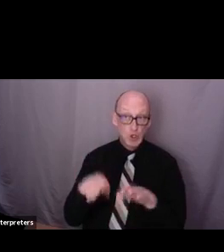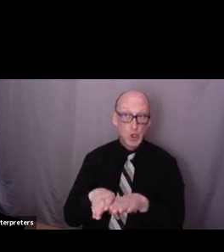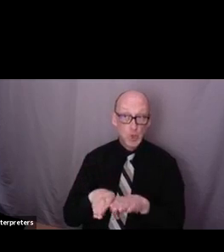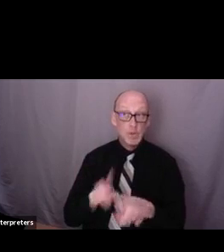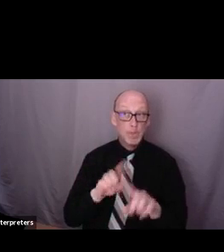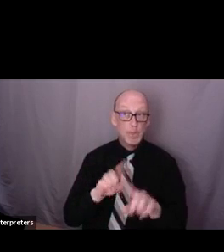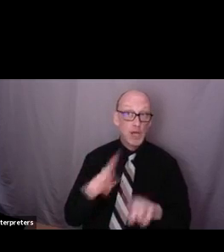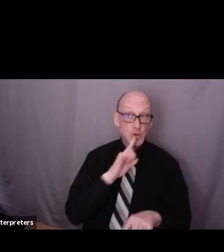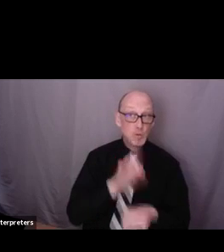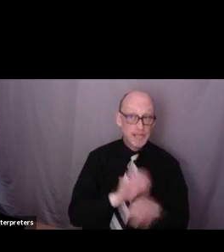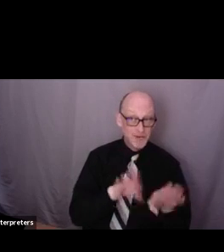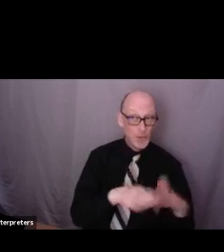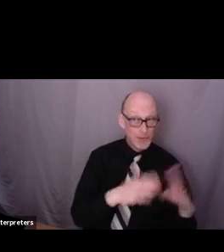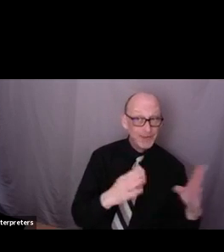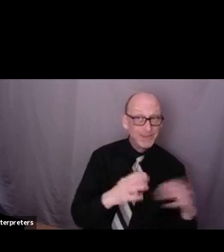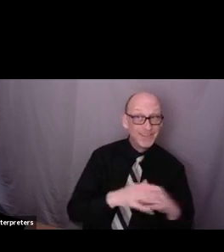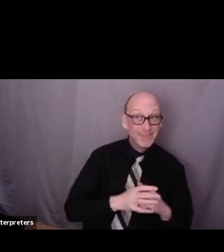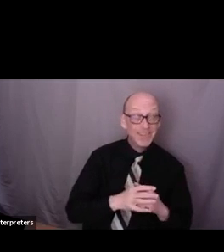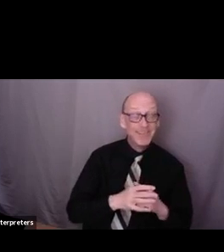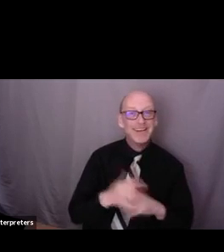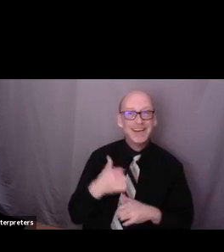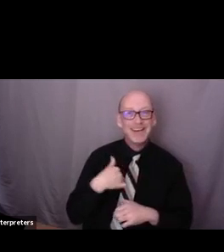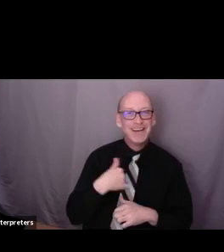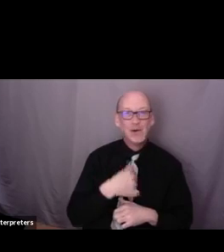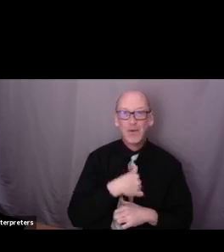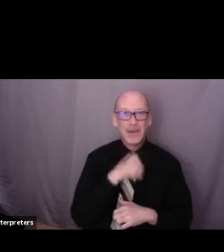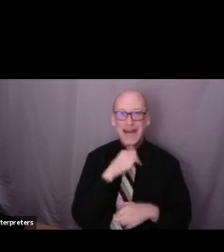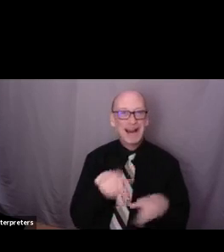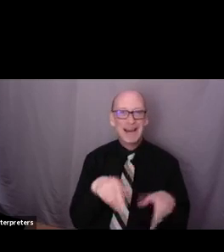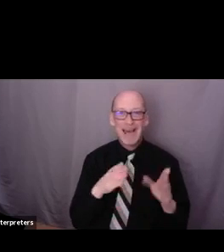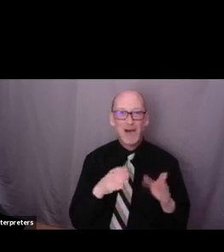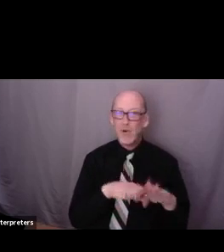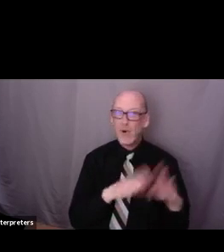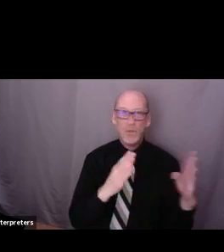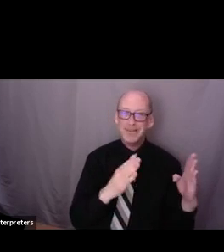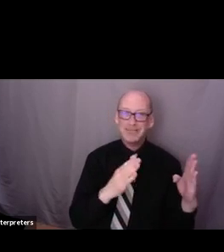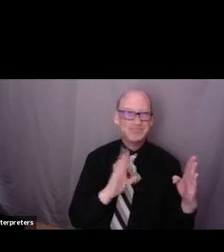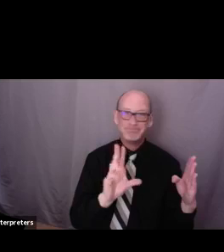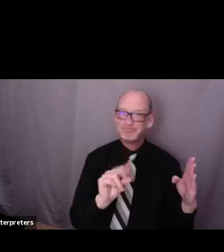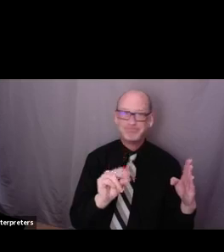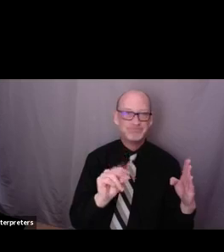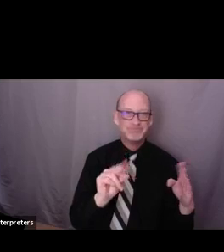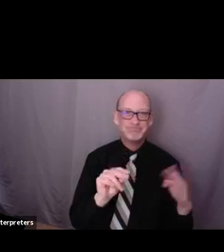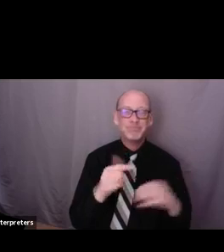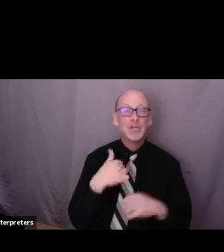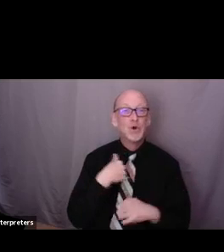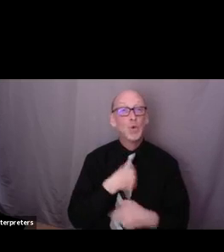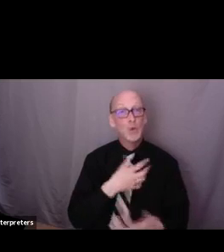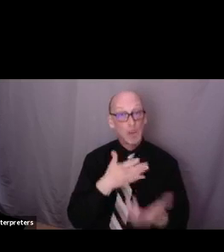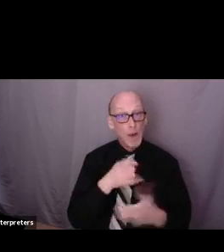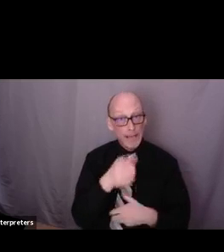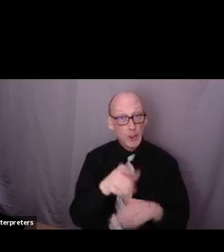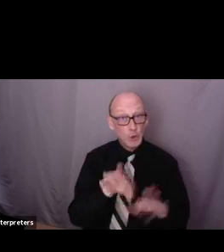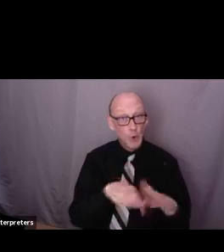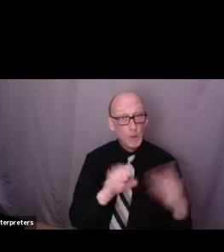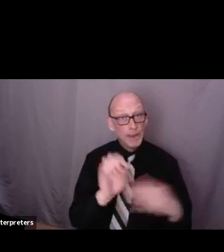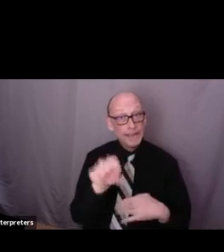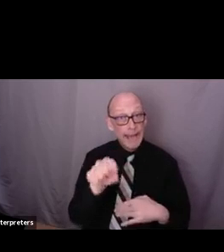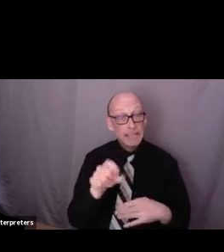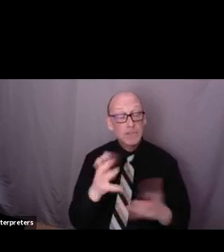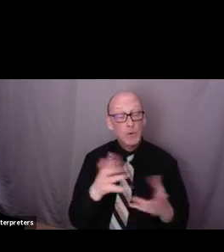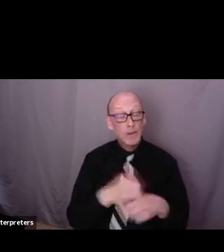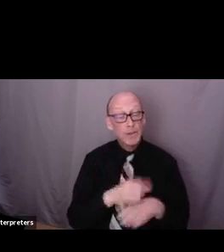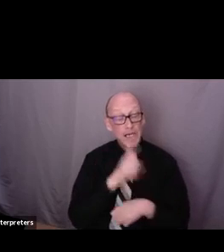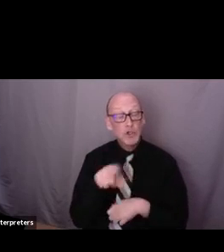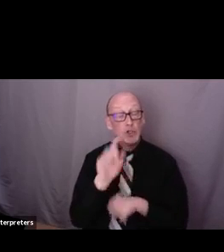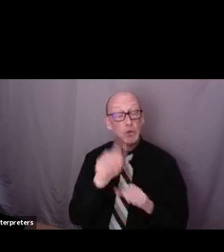actually opened, we're not going to allow that at this point in time. We want you to open up. We want you to make sure that you can